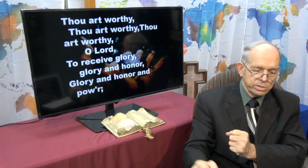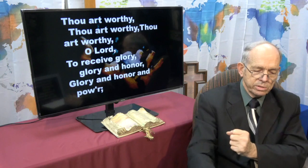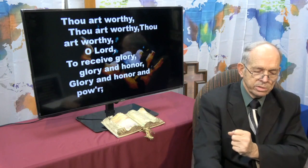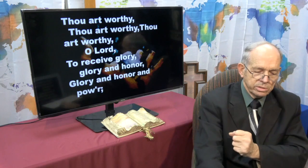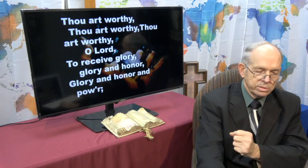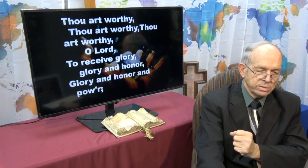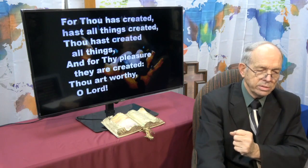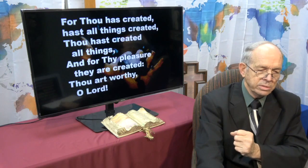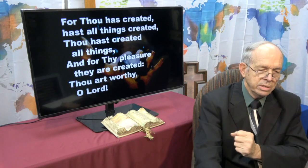power.